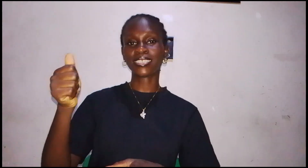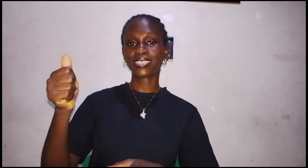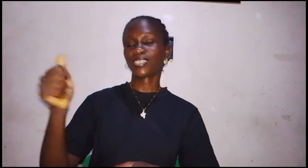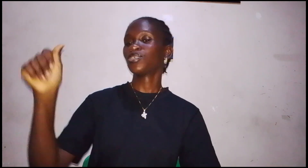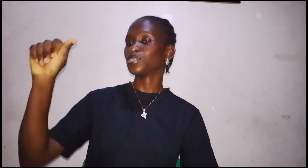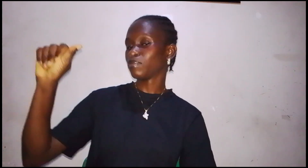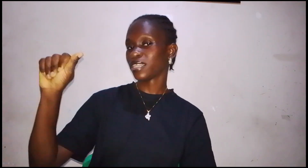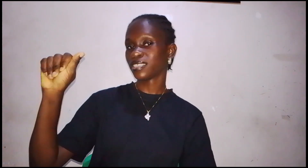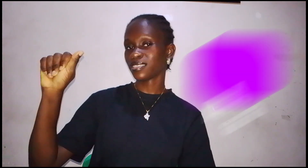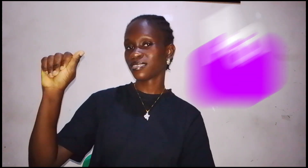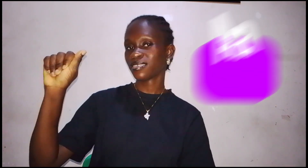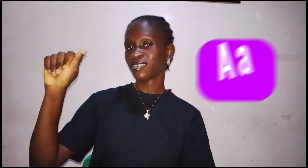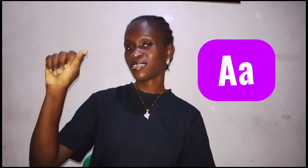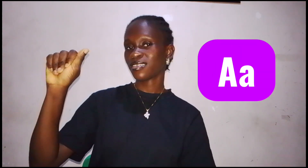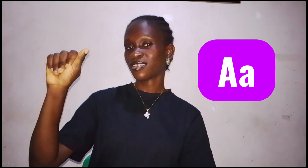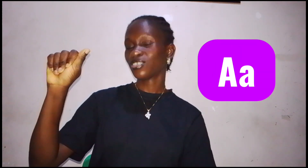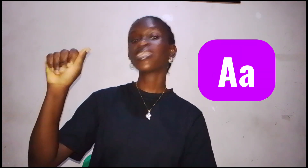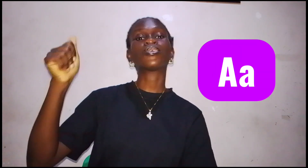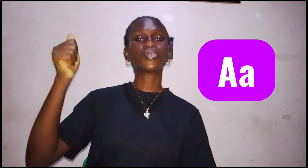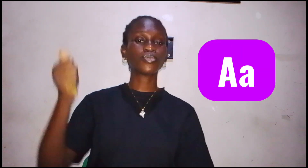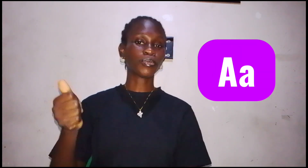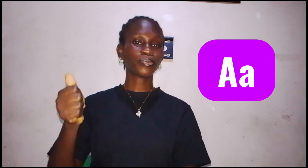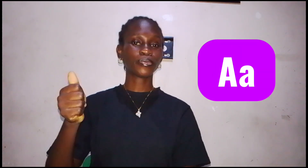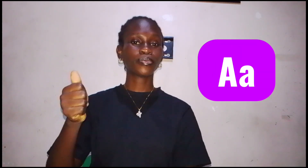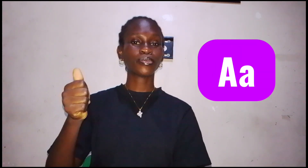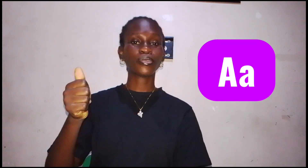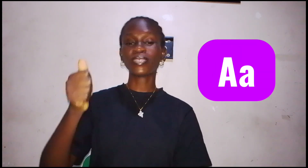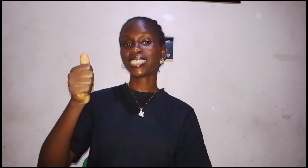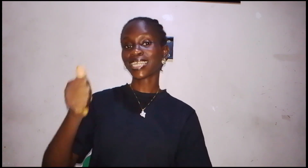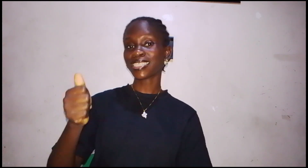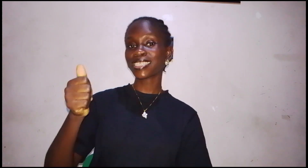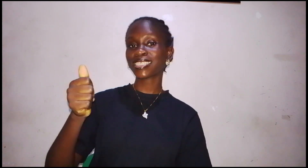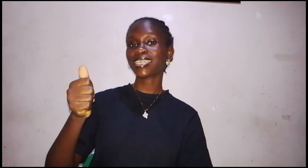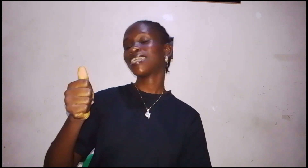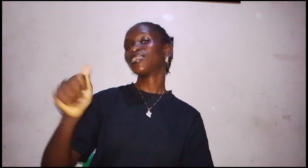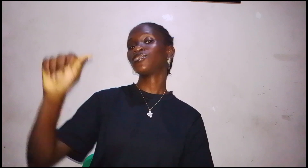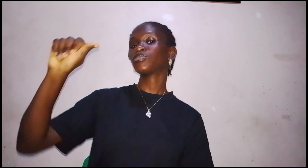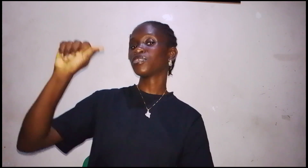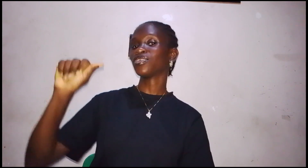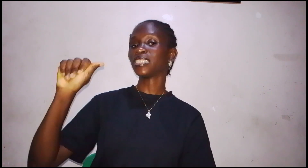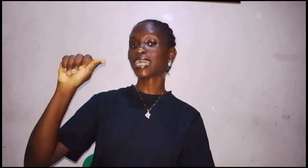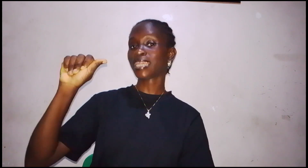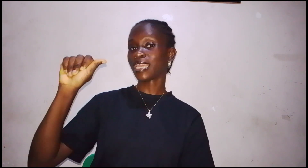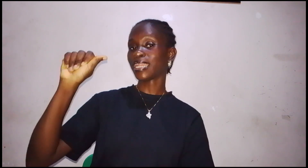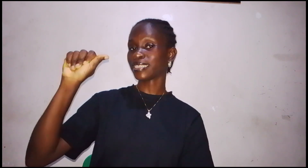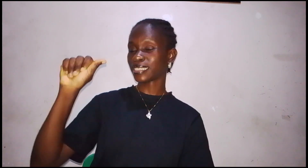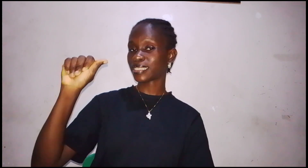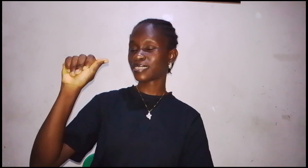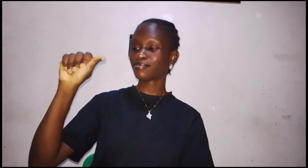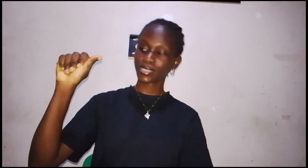like this. It's just going to be like this, just like your thumbs up, which is like this. You just bring your letter A like this.